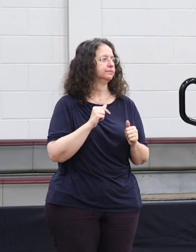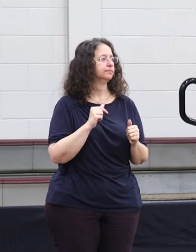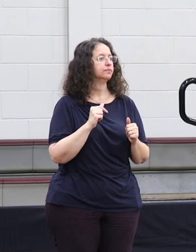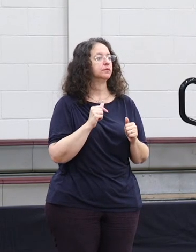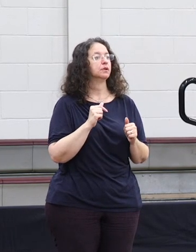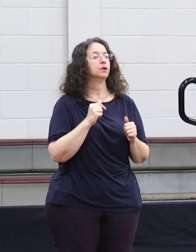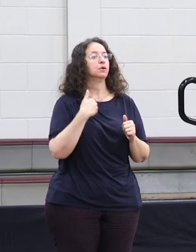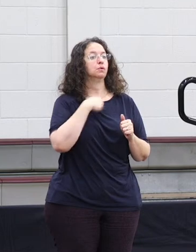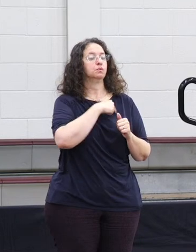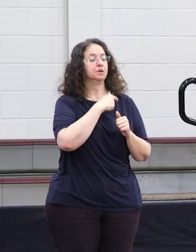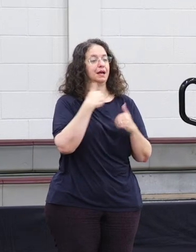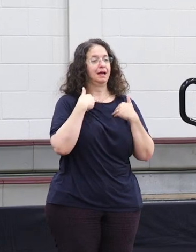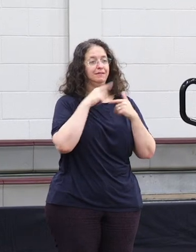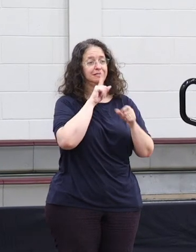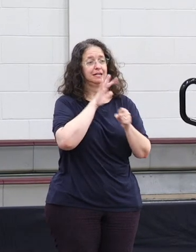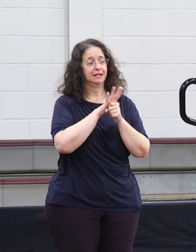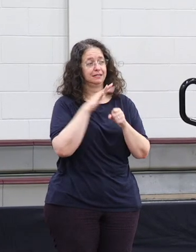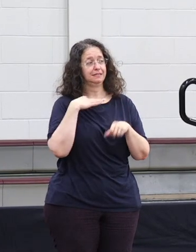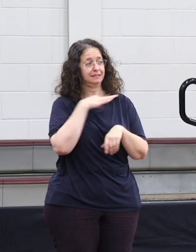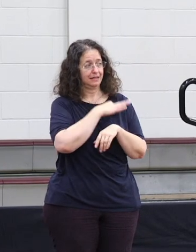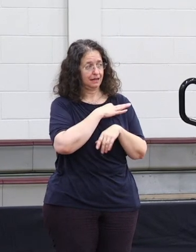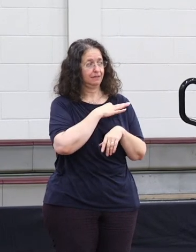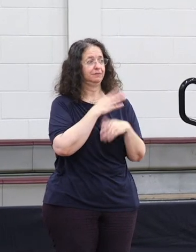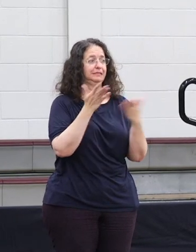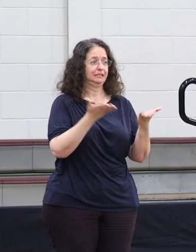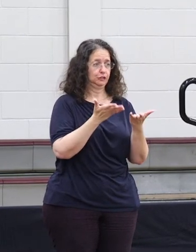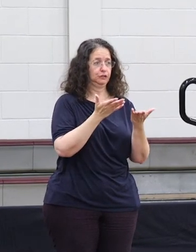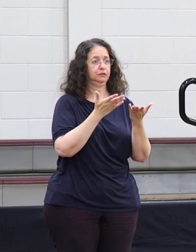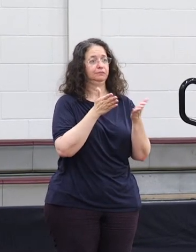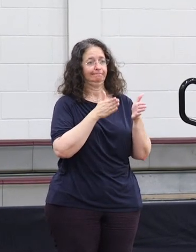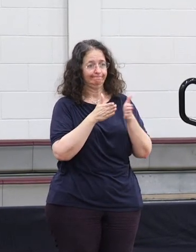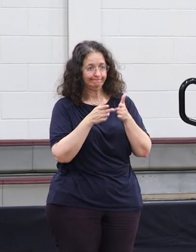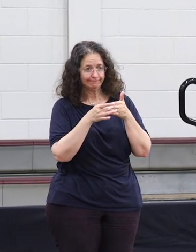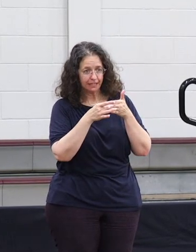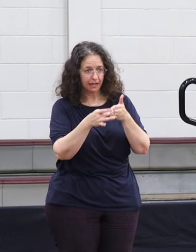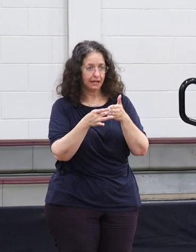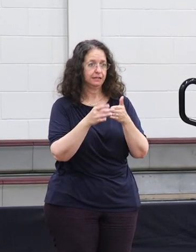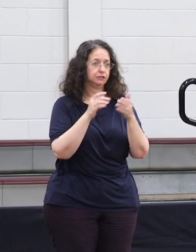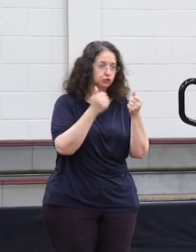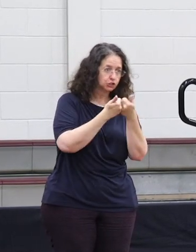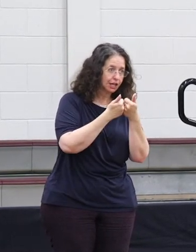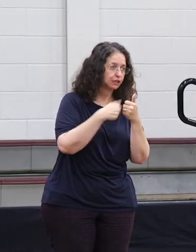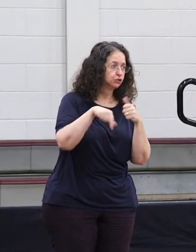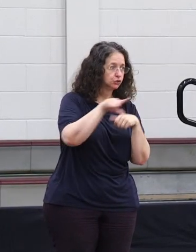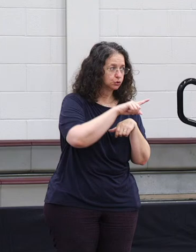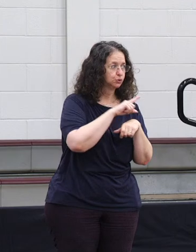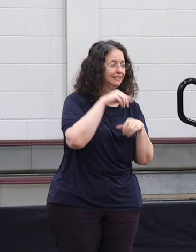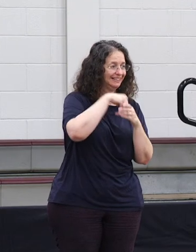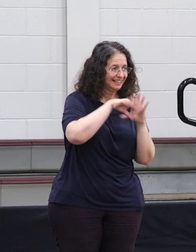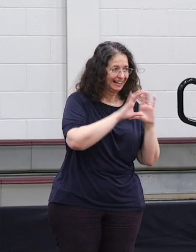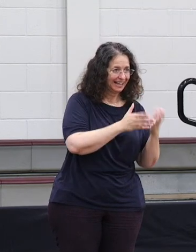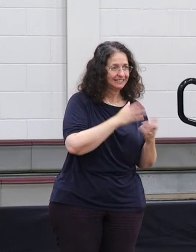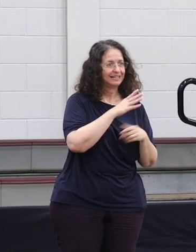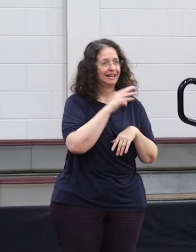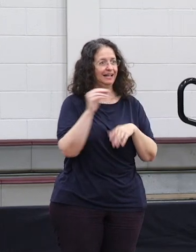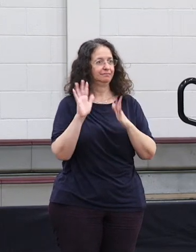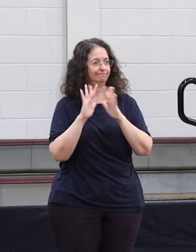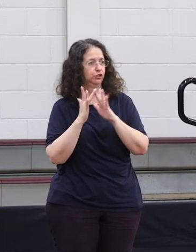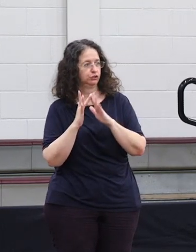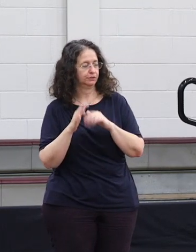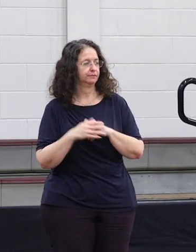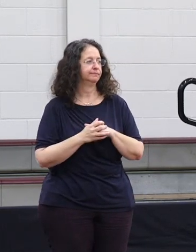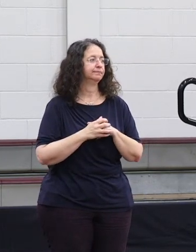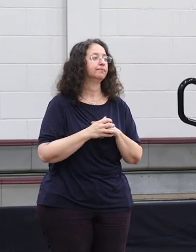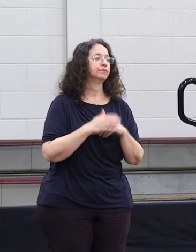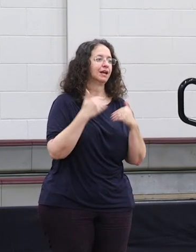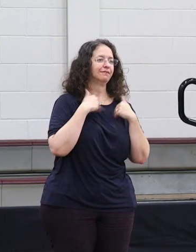dedicated staff who have been there to guide you and challenge you, both in the classroom and behind the computer screen. You have family and